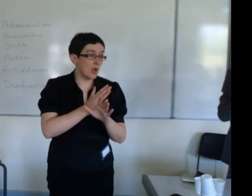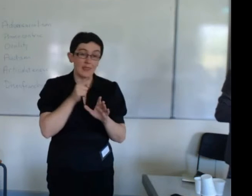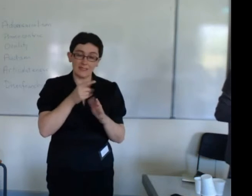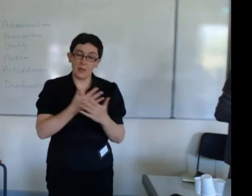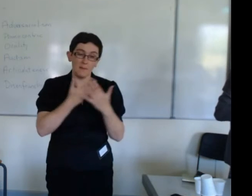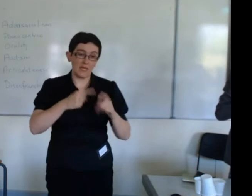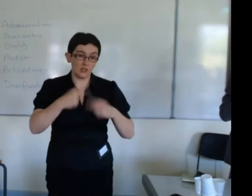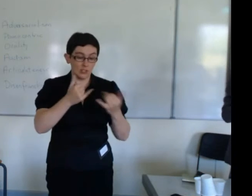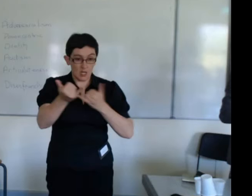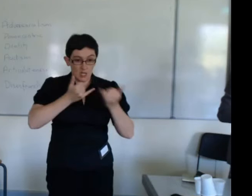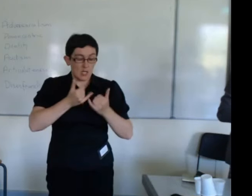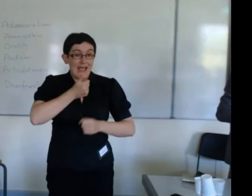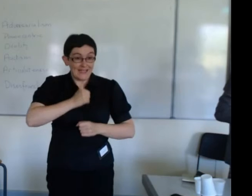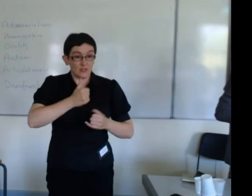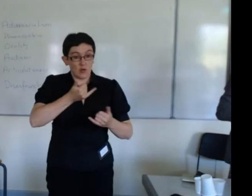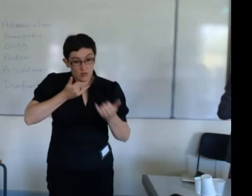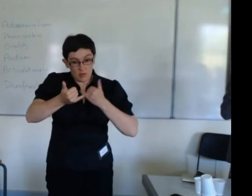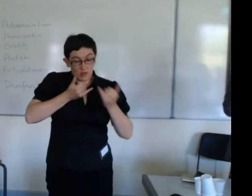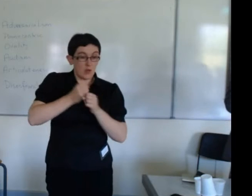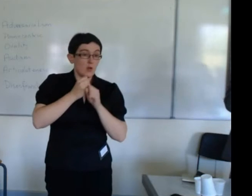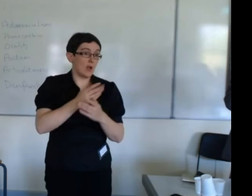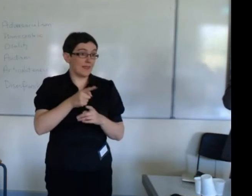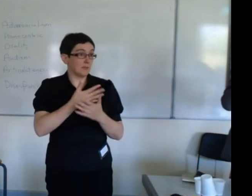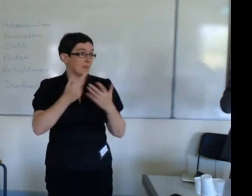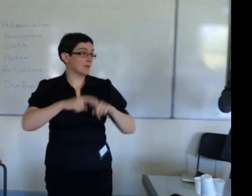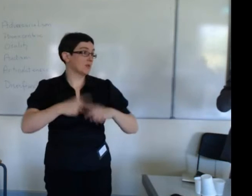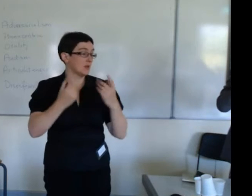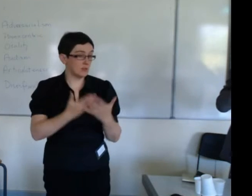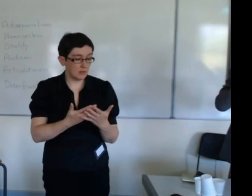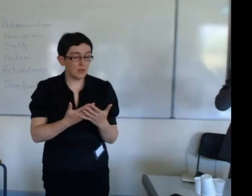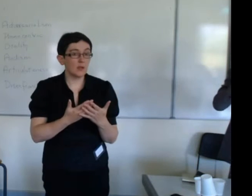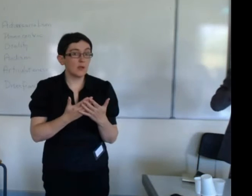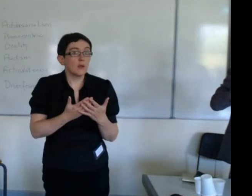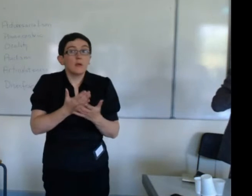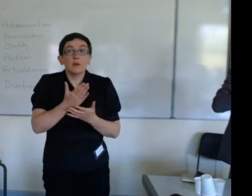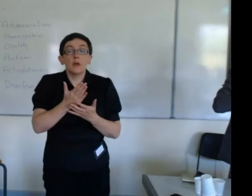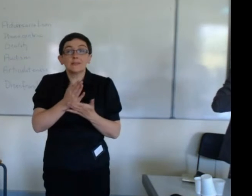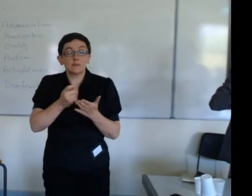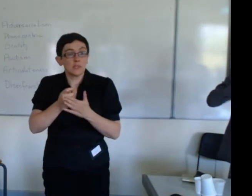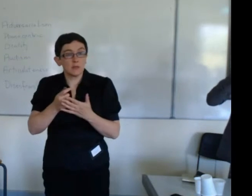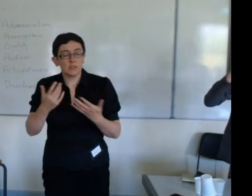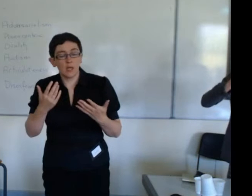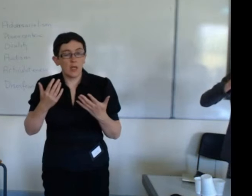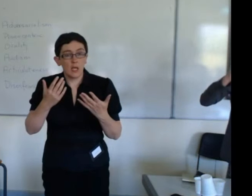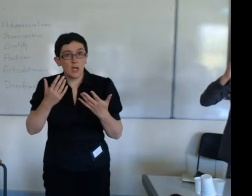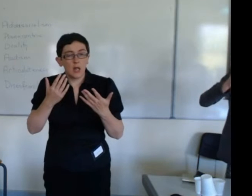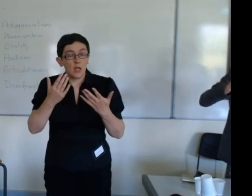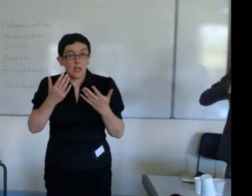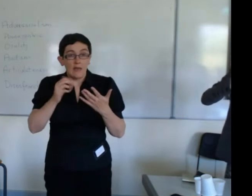all those calls, to answer all those calls. So you don't often have the headspace, if you like, to think about